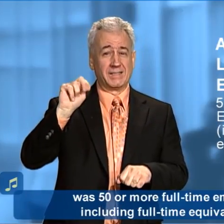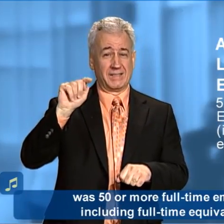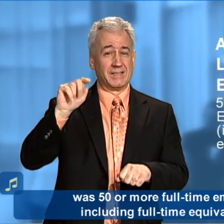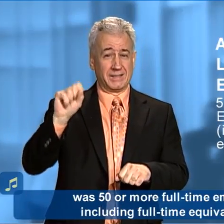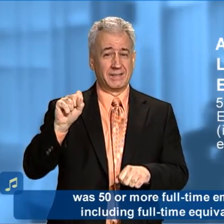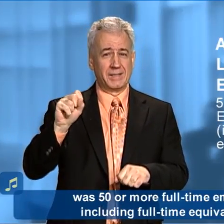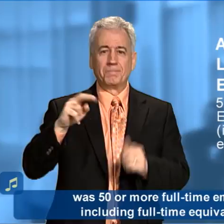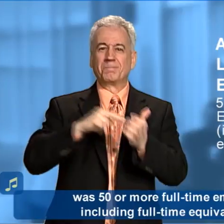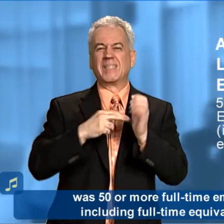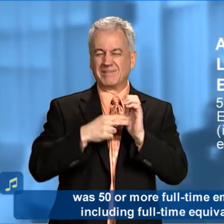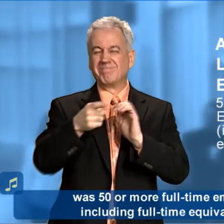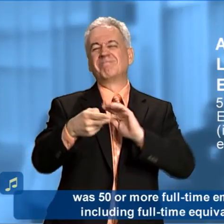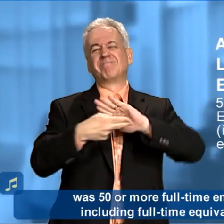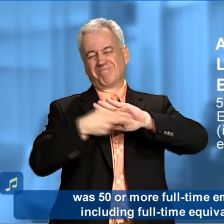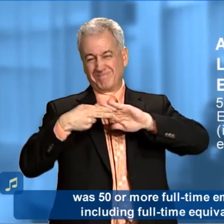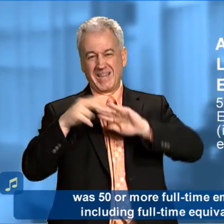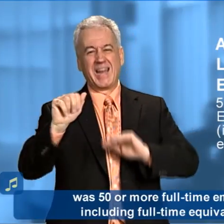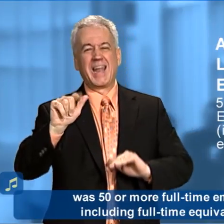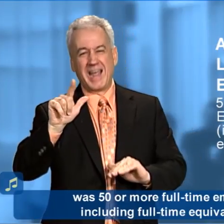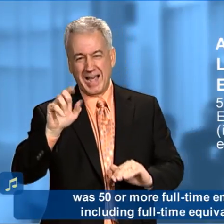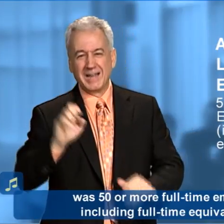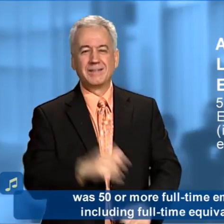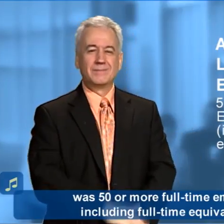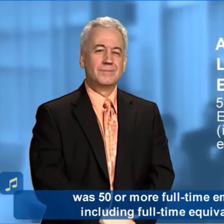employees, including full-time equivalents.